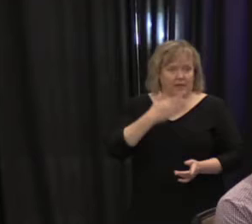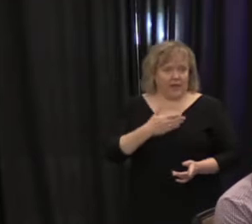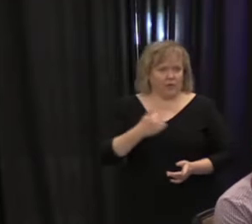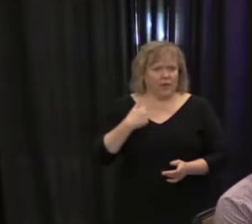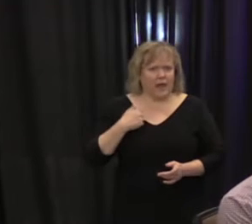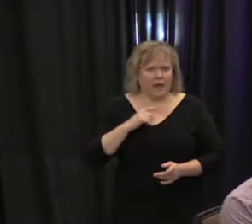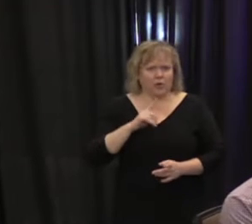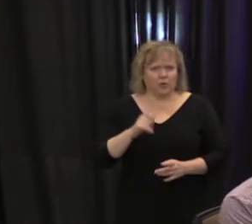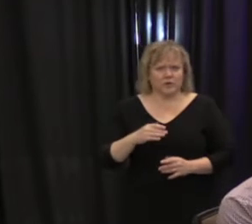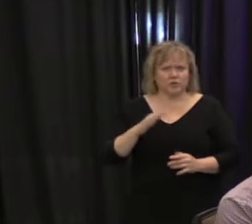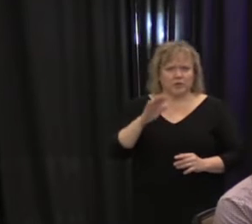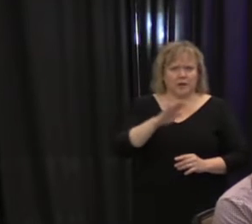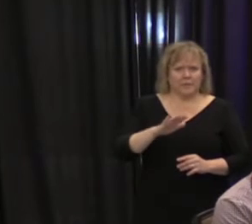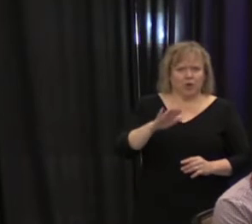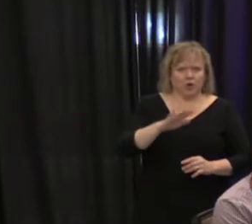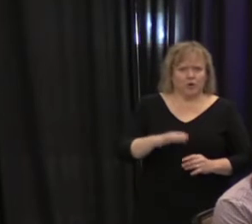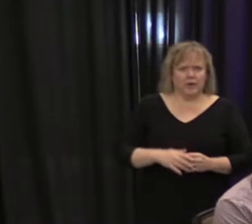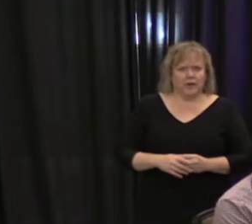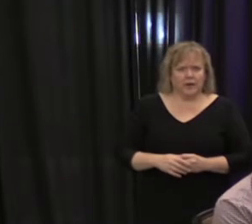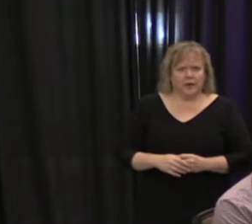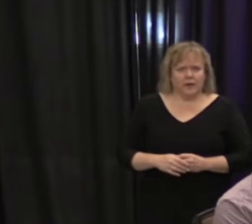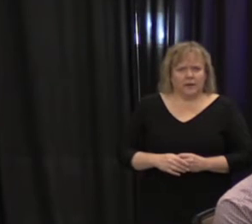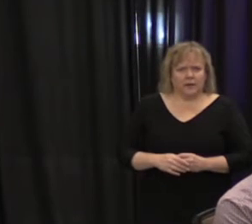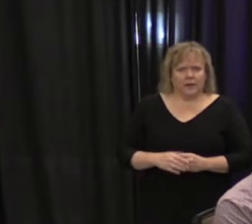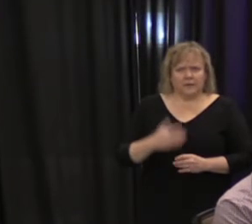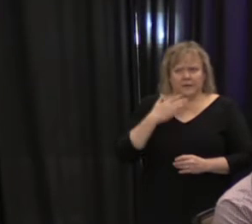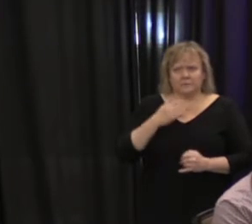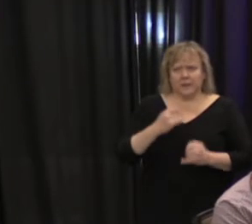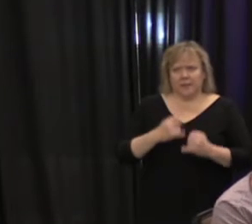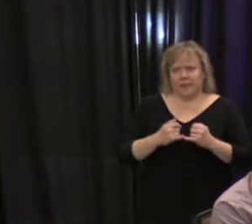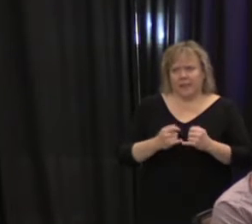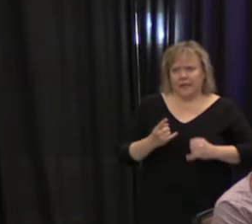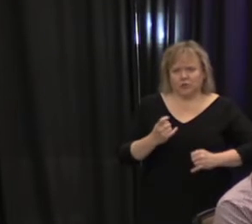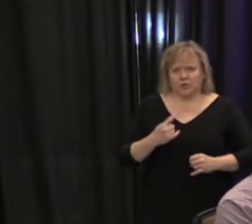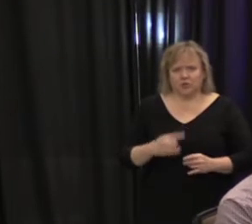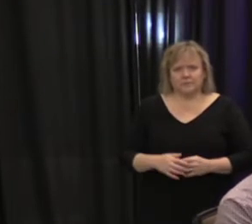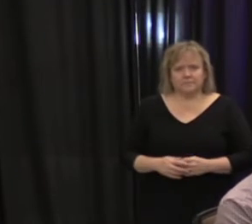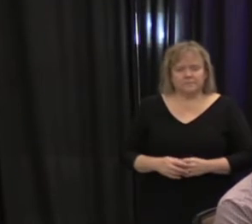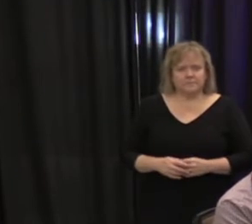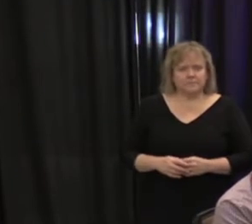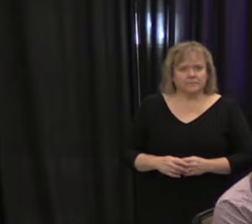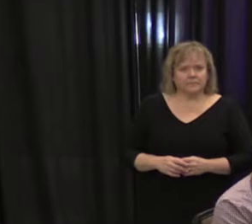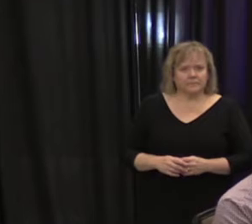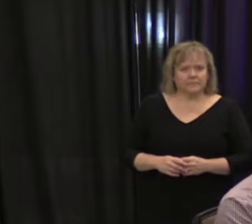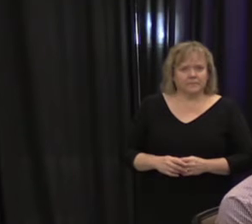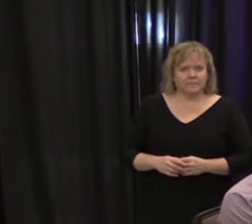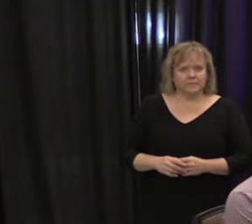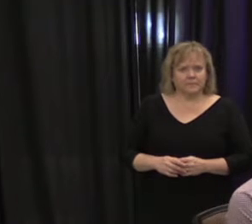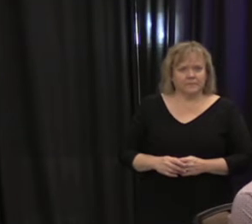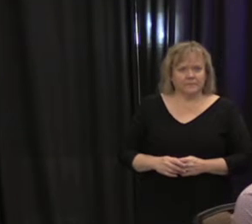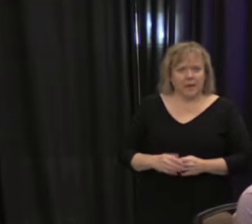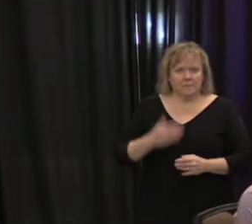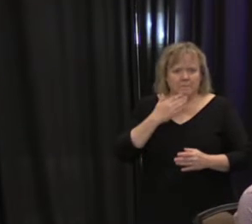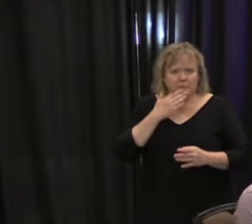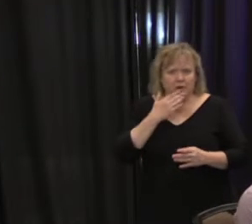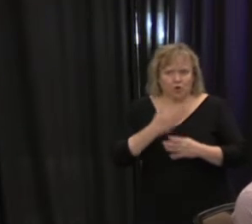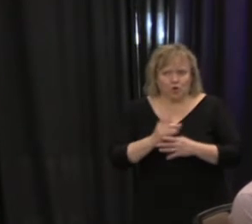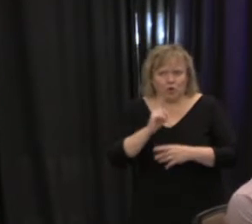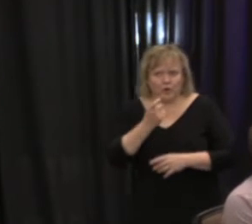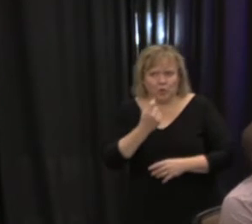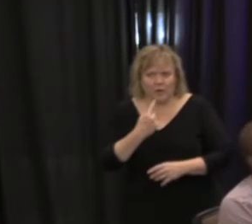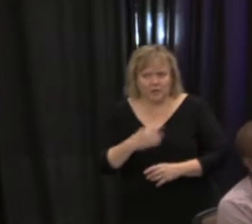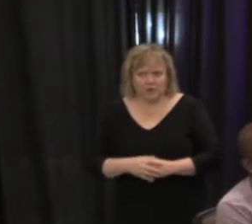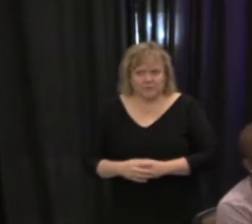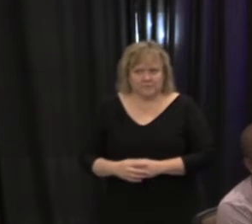was a question up here. Yes. Thank you. This is the last question, by the way. Hello. Okay. So make it good. Hi.